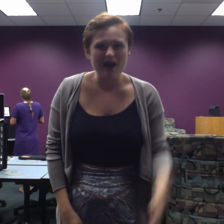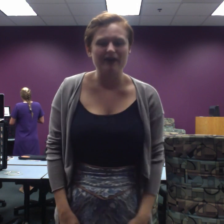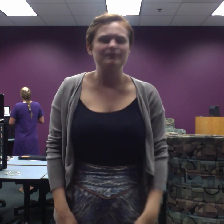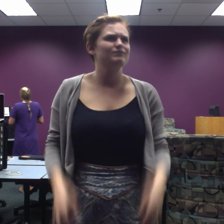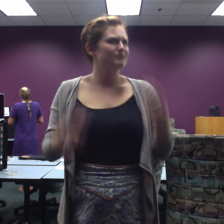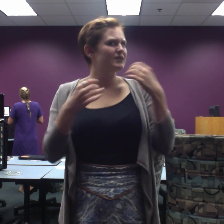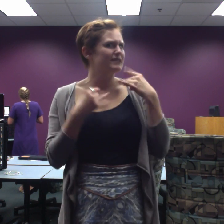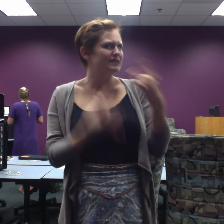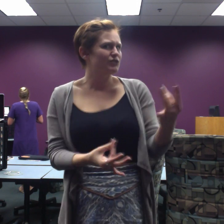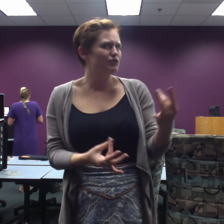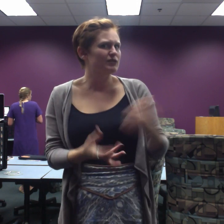that.